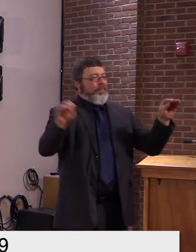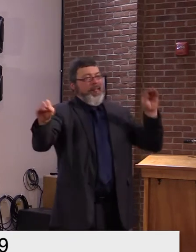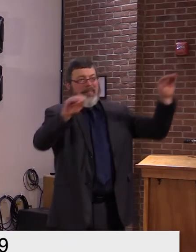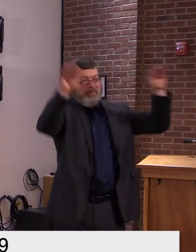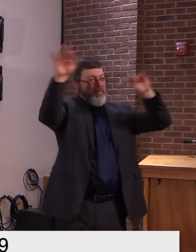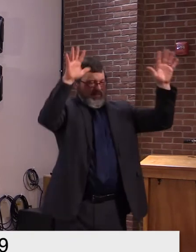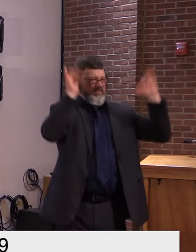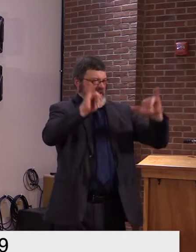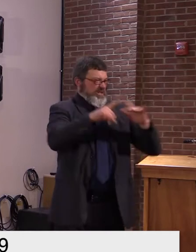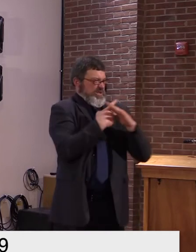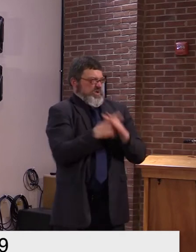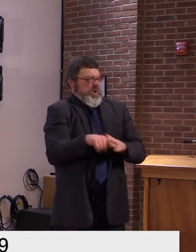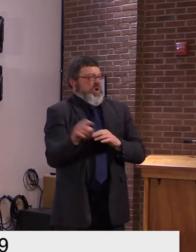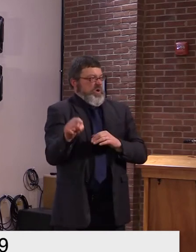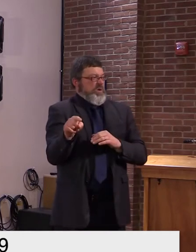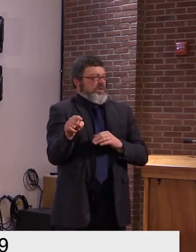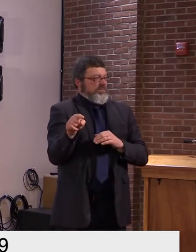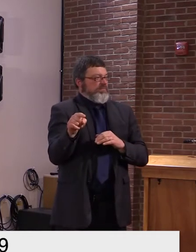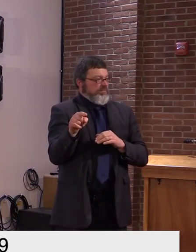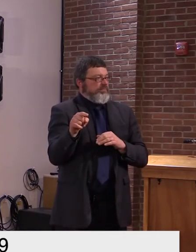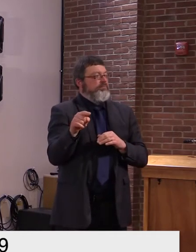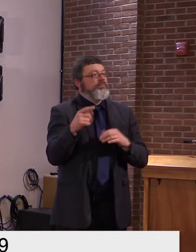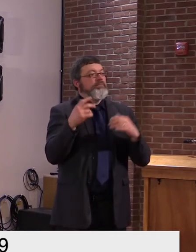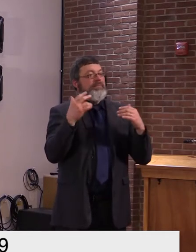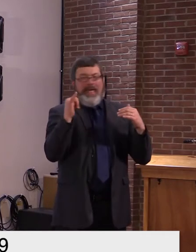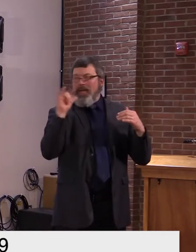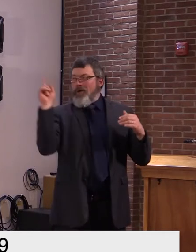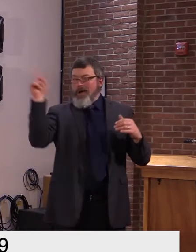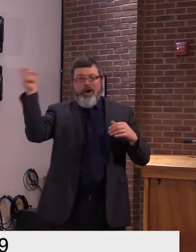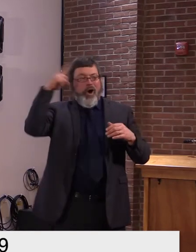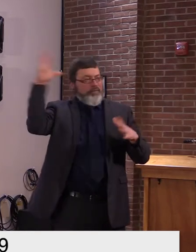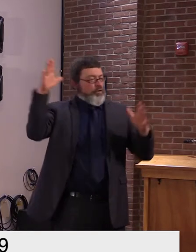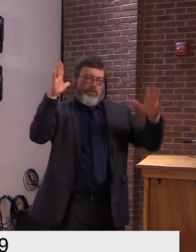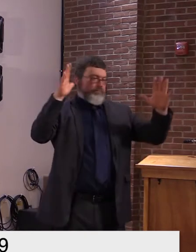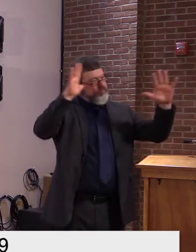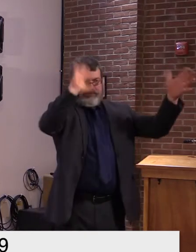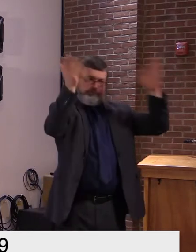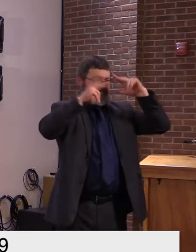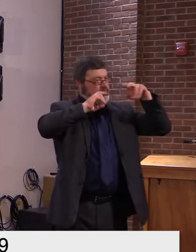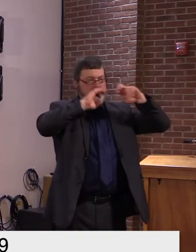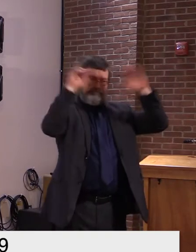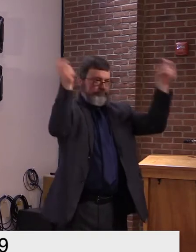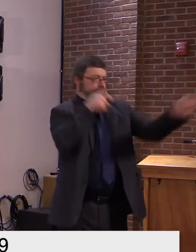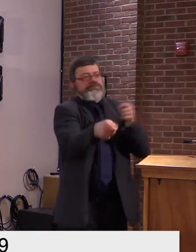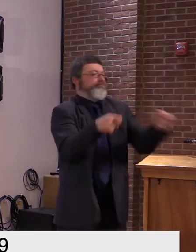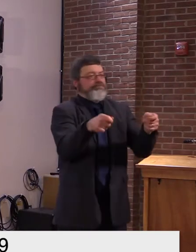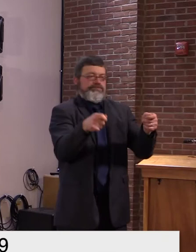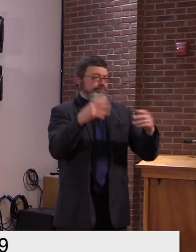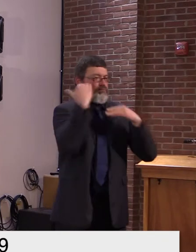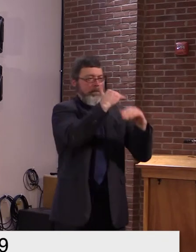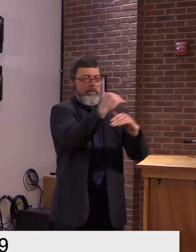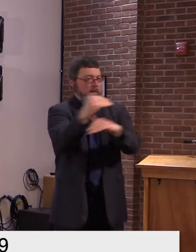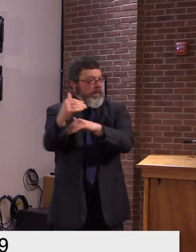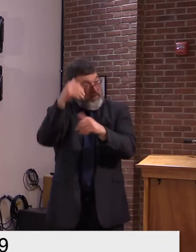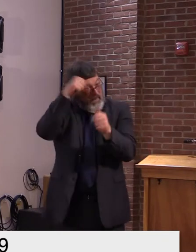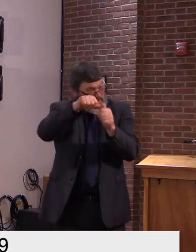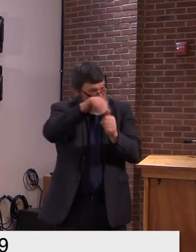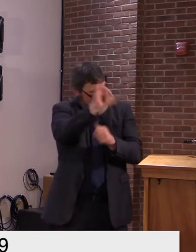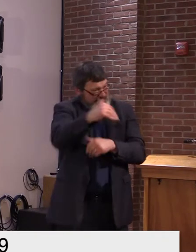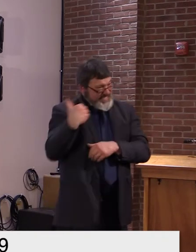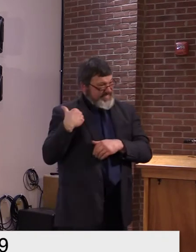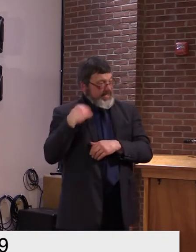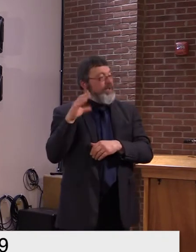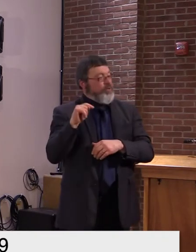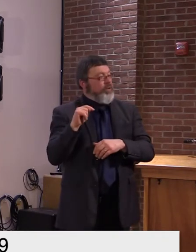its ability to infect colleagues at work, students and teachers, and its impact on a healthcare system,